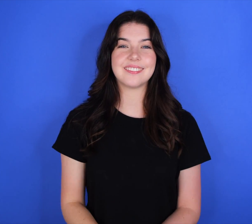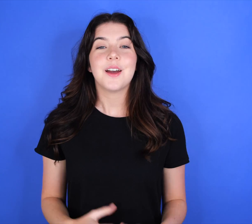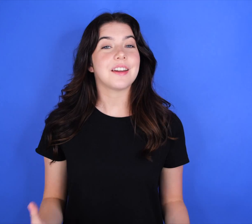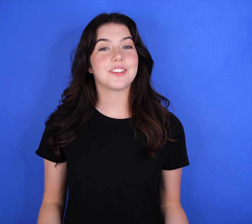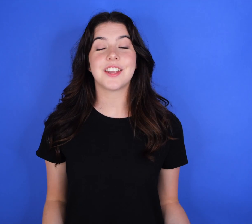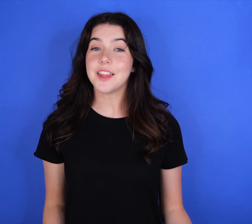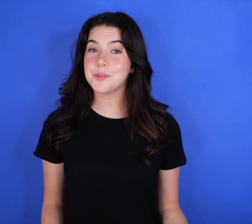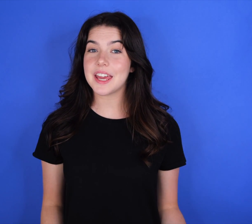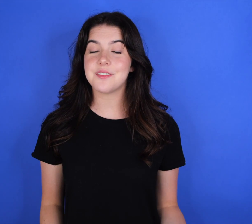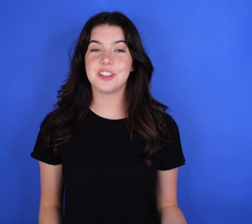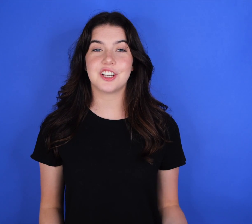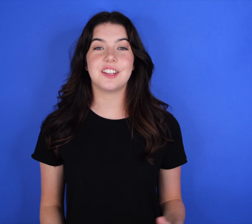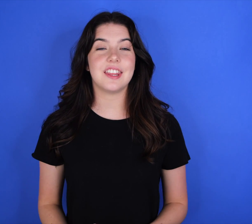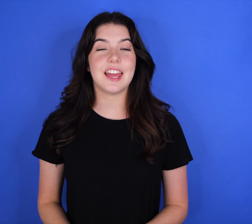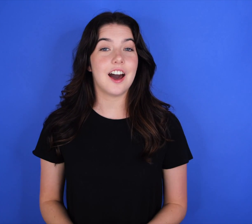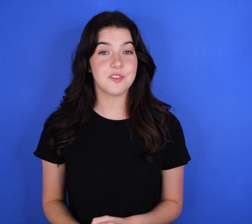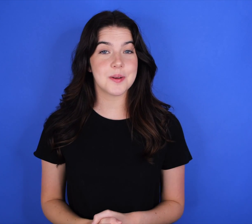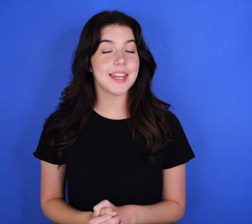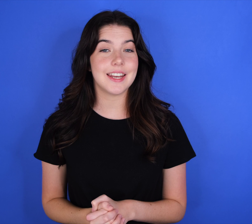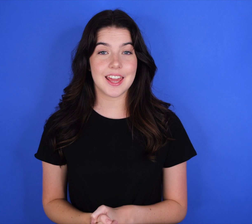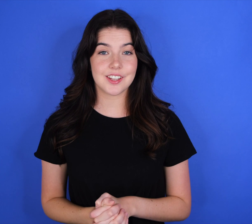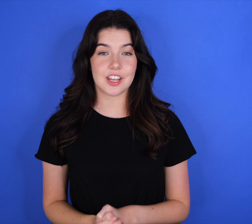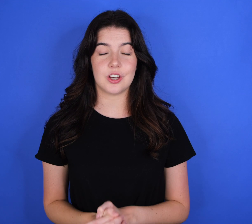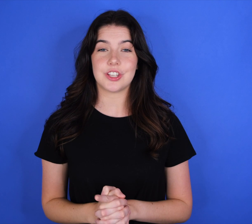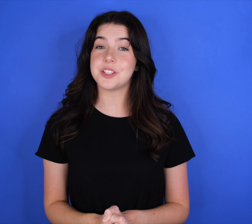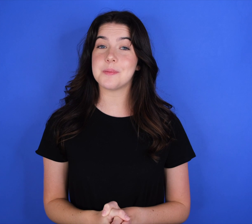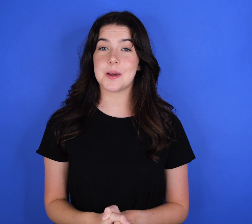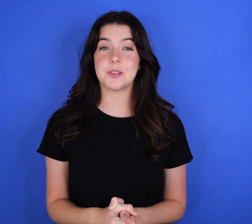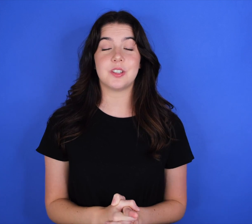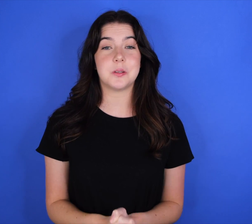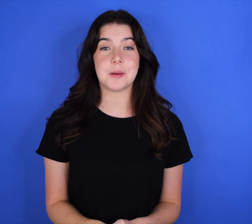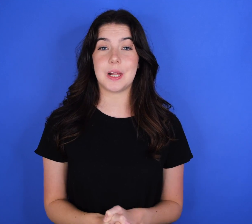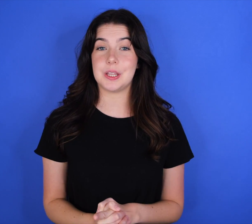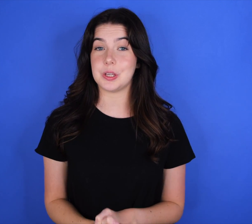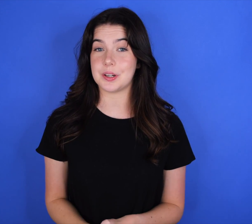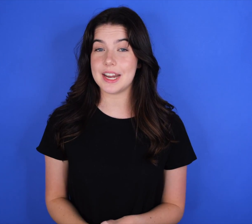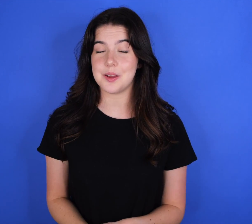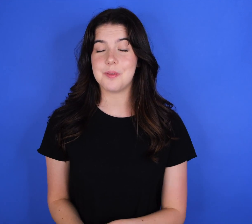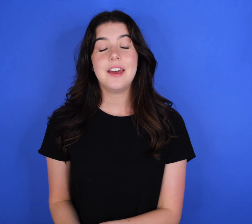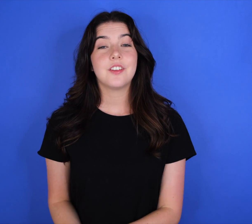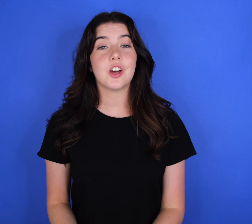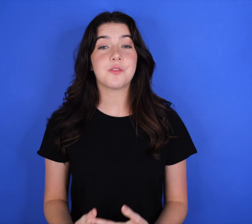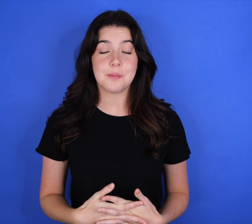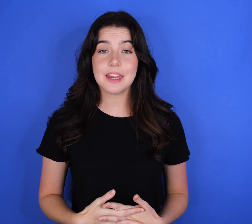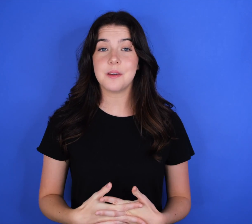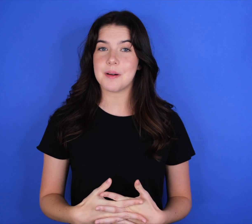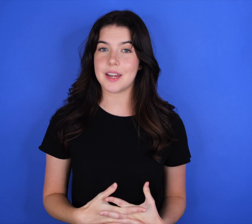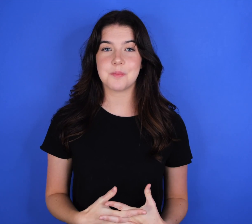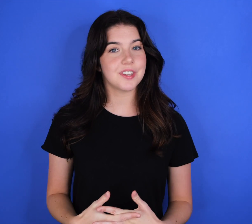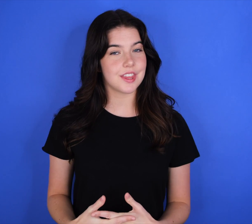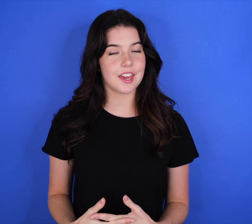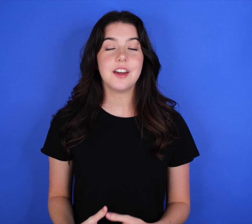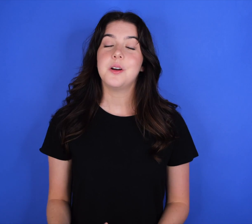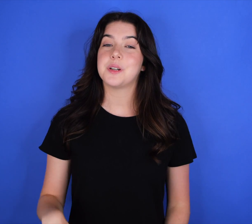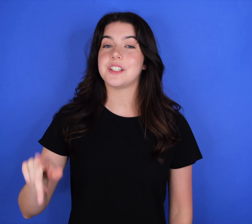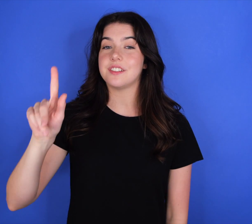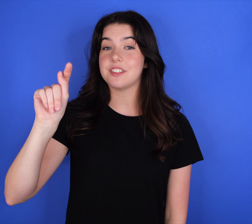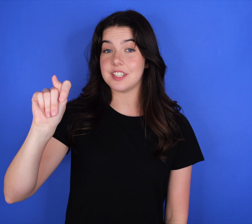Okay, so now that we have learned the alphabet and ASL, you should be able to spell your name. So for me, my name is Thea, which is